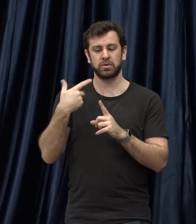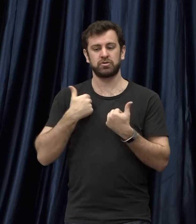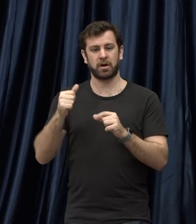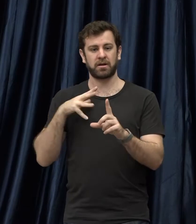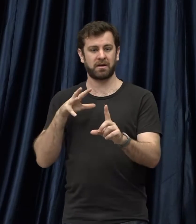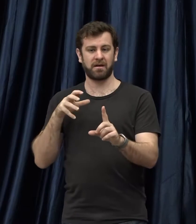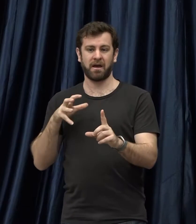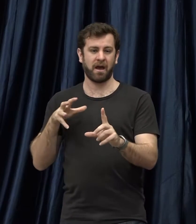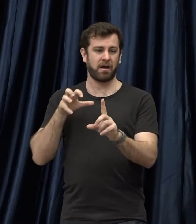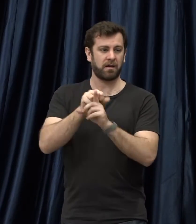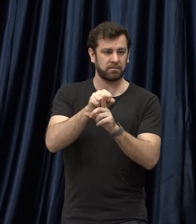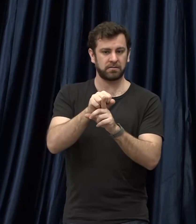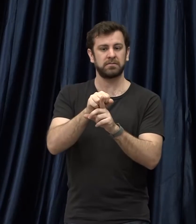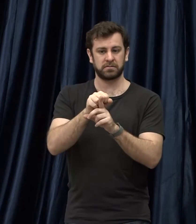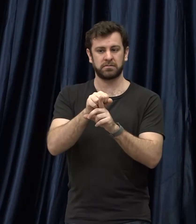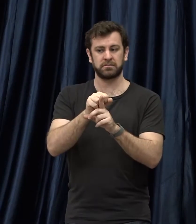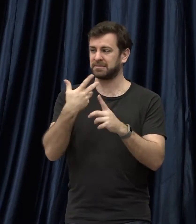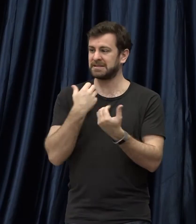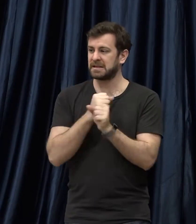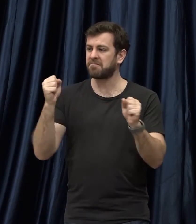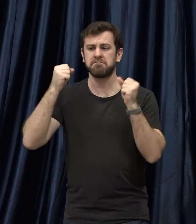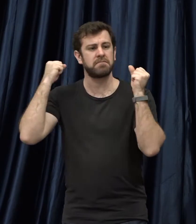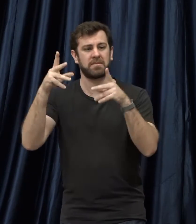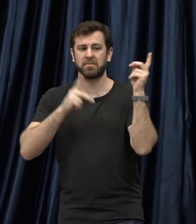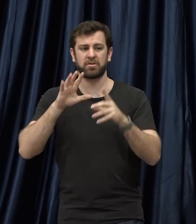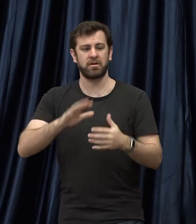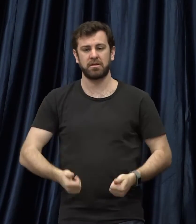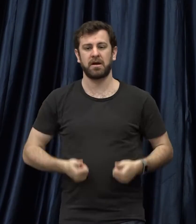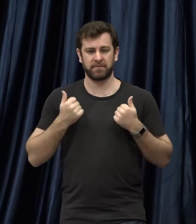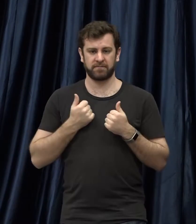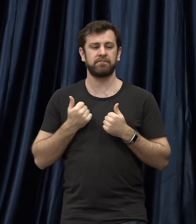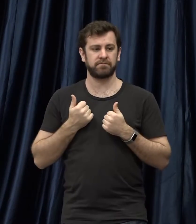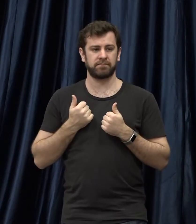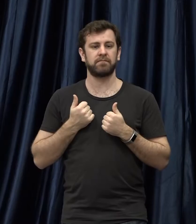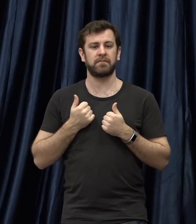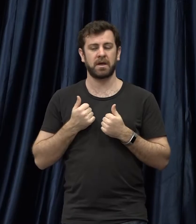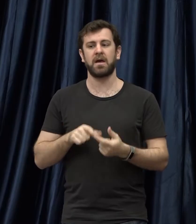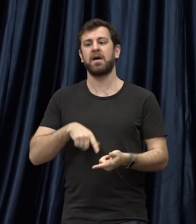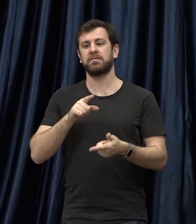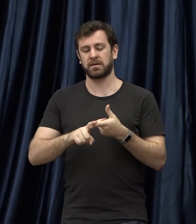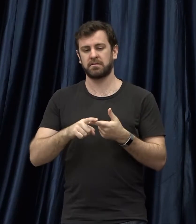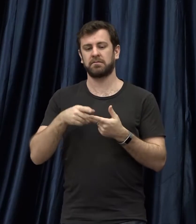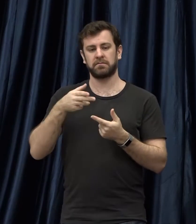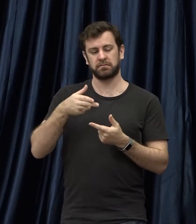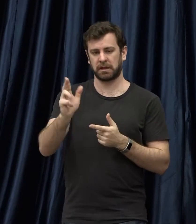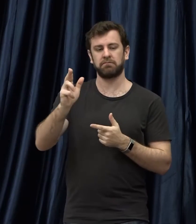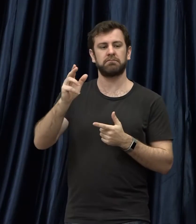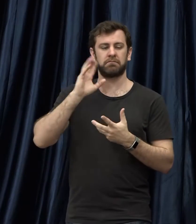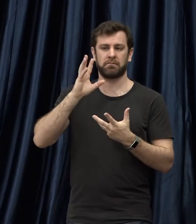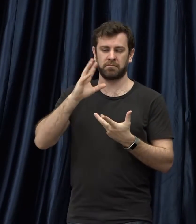he saved many lives. And then he was killed and went to Allah subhanahu wa